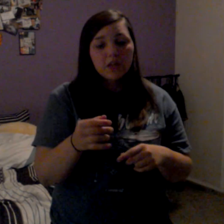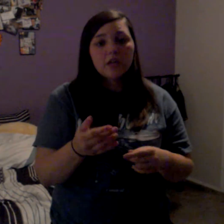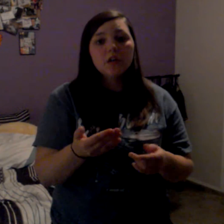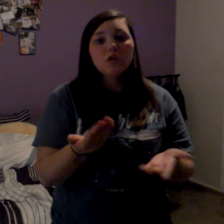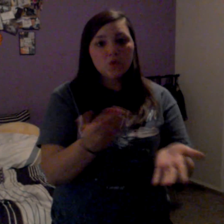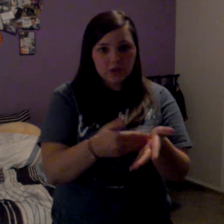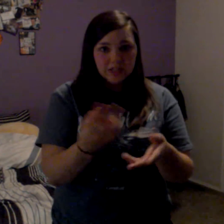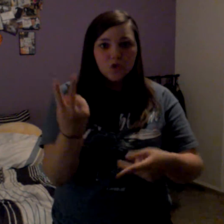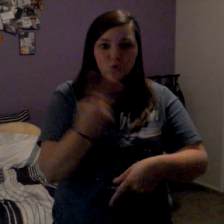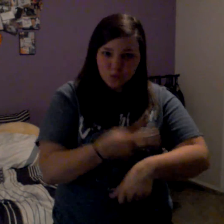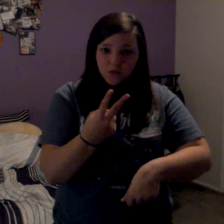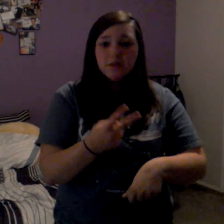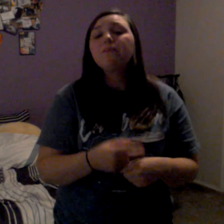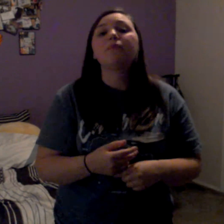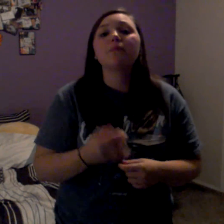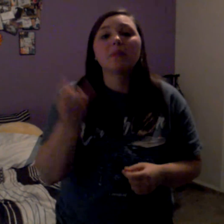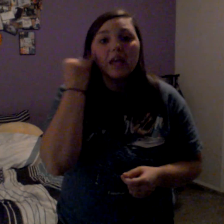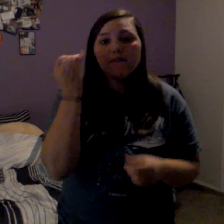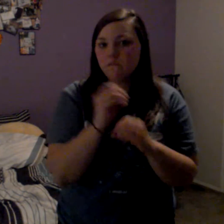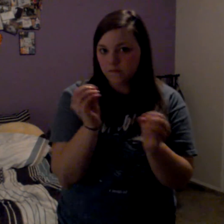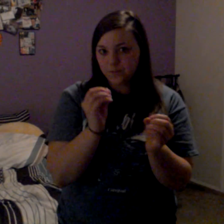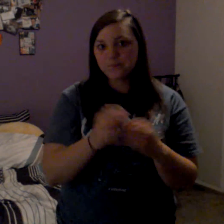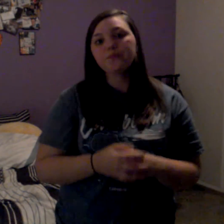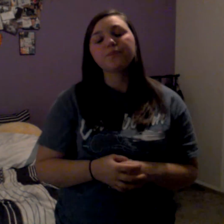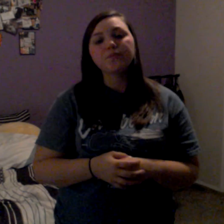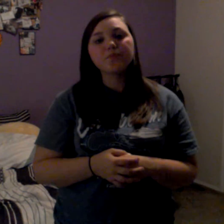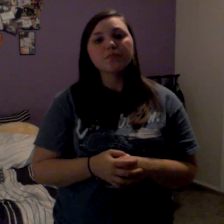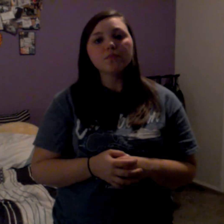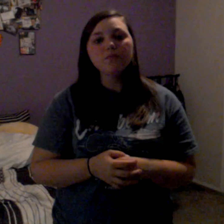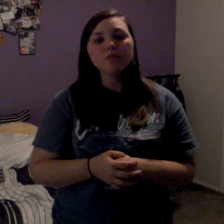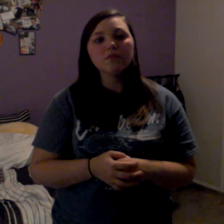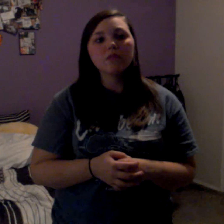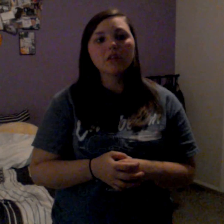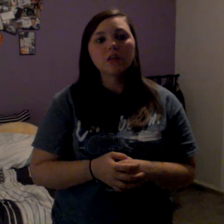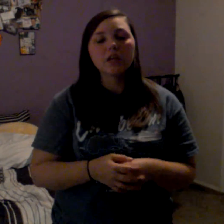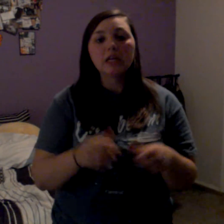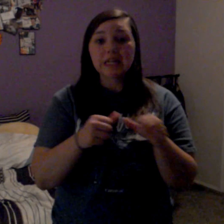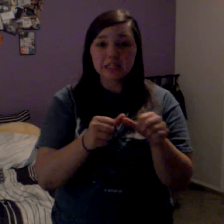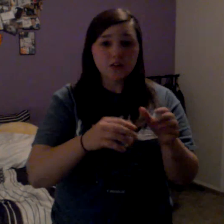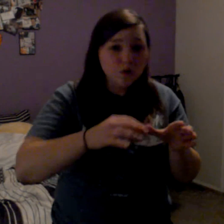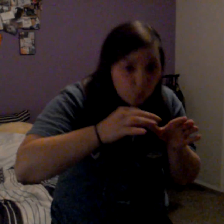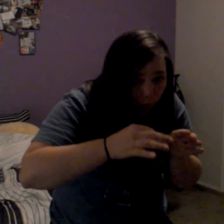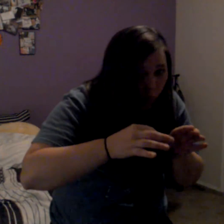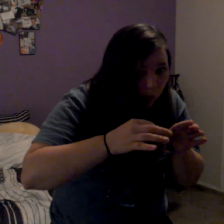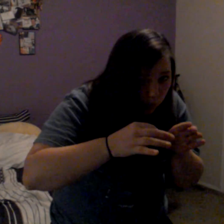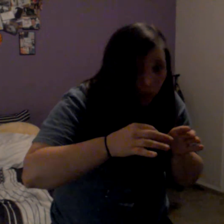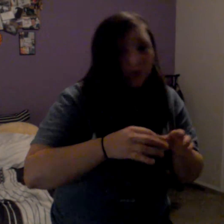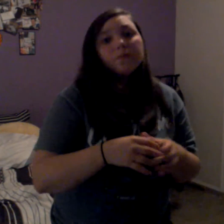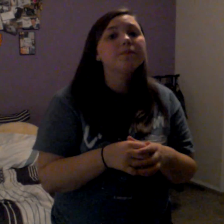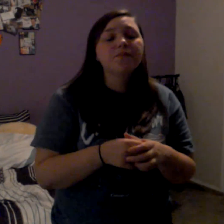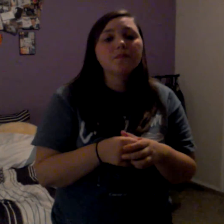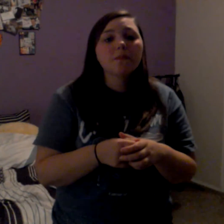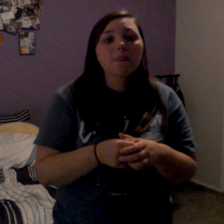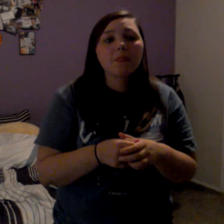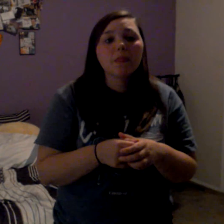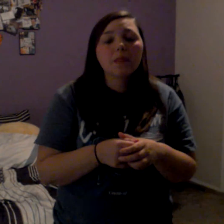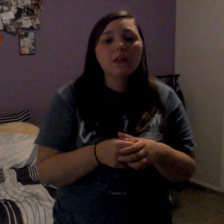If there is nothing, continue mouth-to-mouth, rescue breathing and chest pumping until he